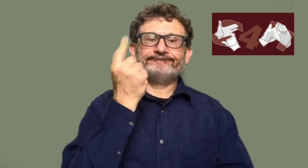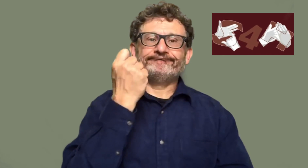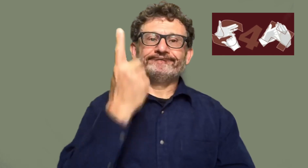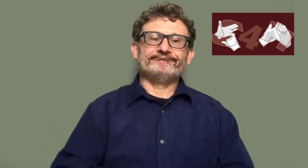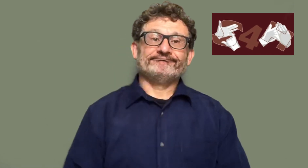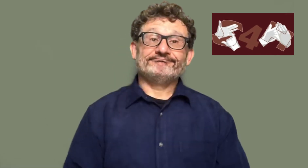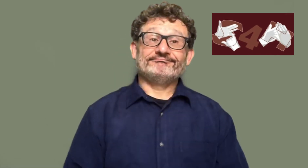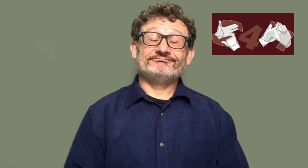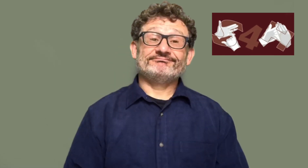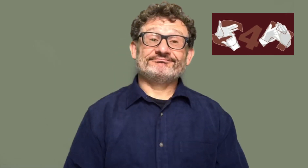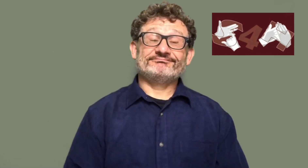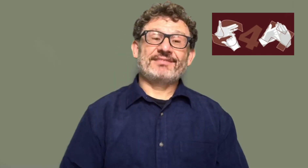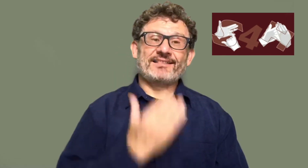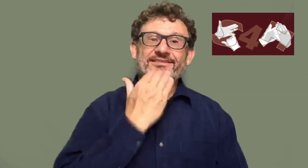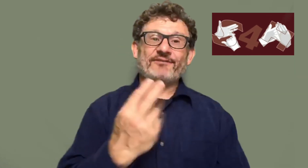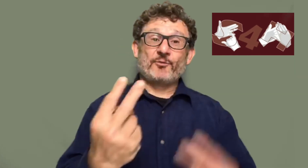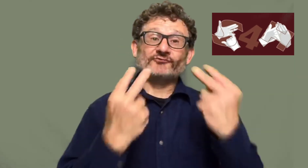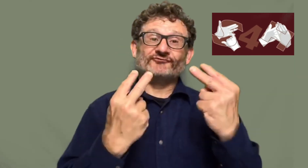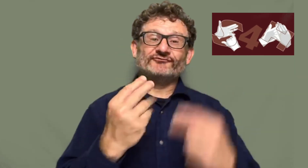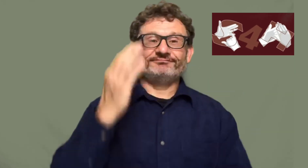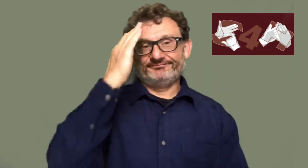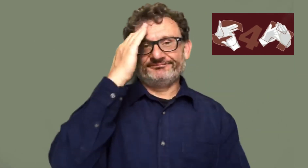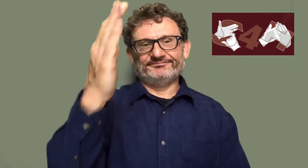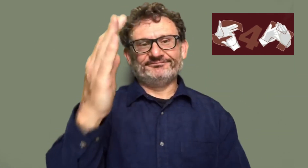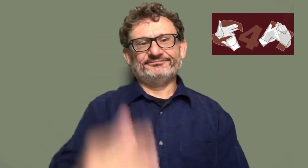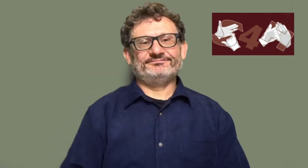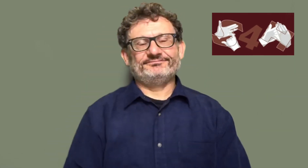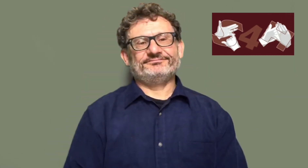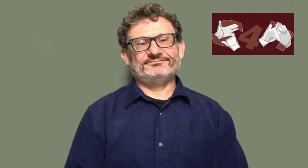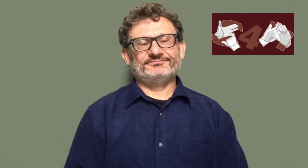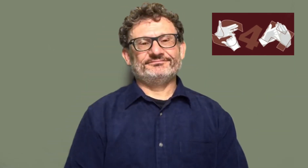that in the right way. So I'm hoping that's helped your understanding on this. So thank you for watching. Farewell for now.